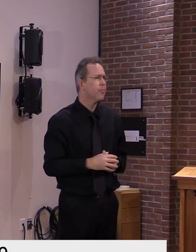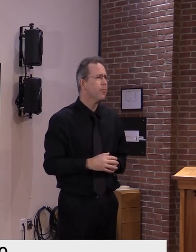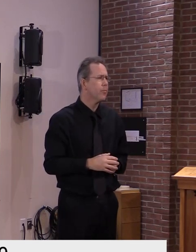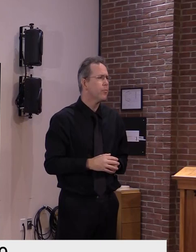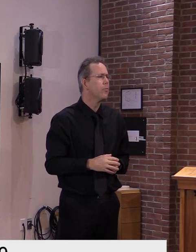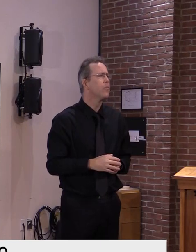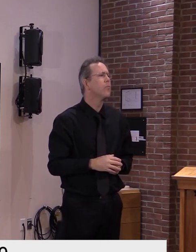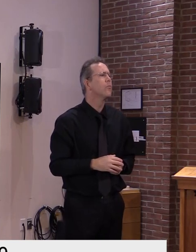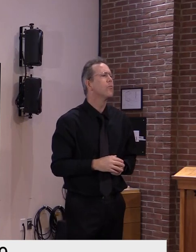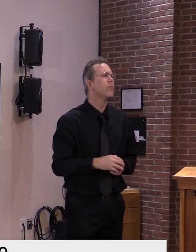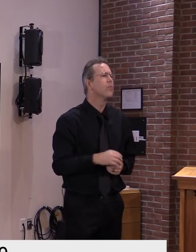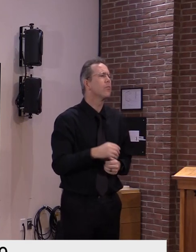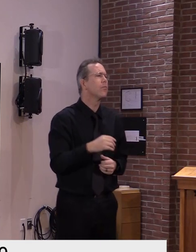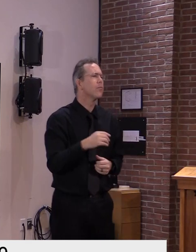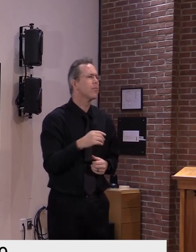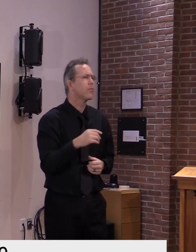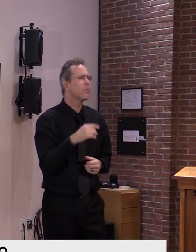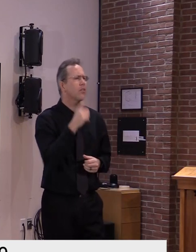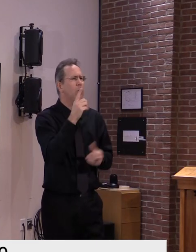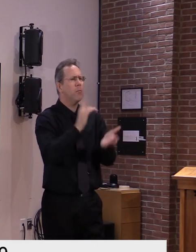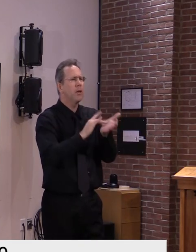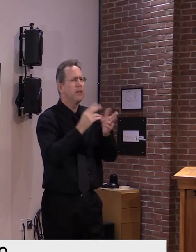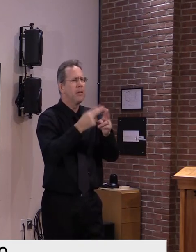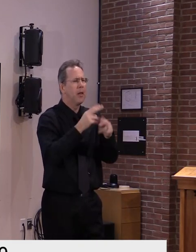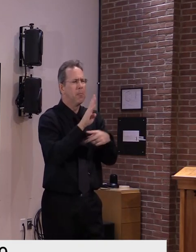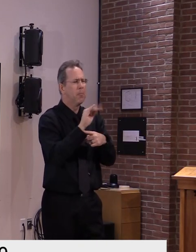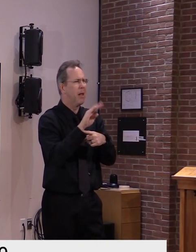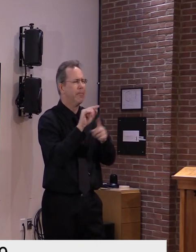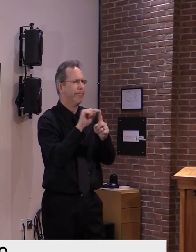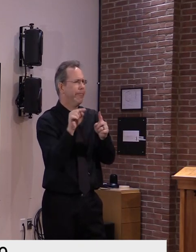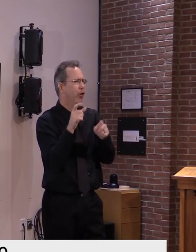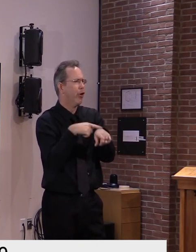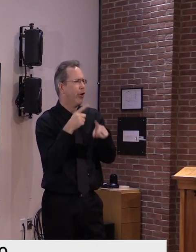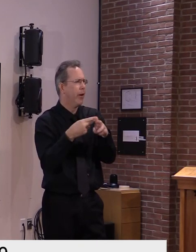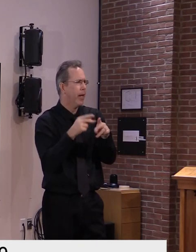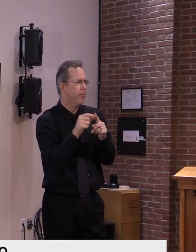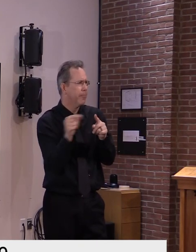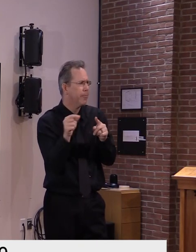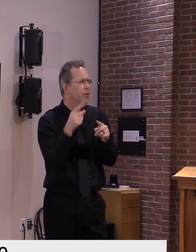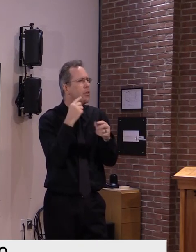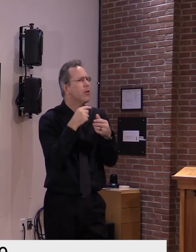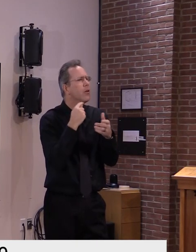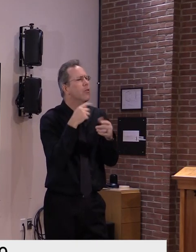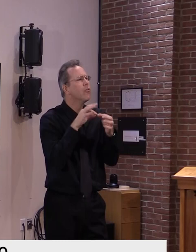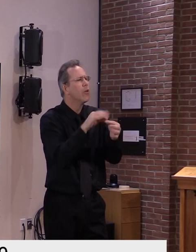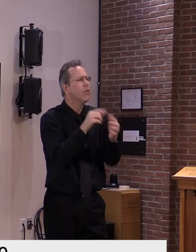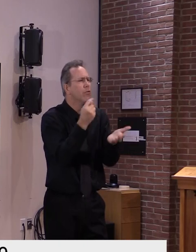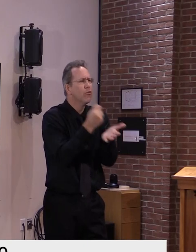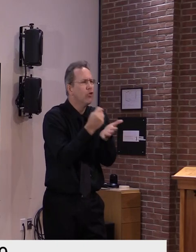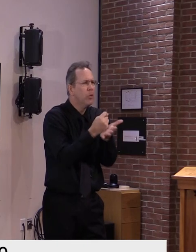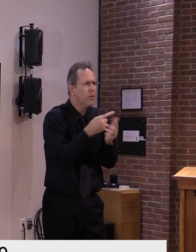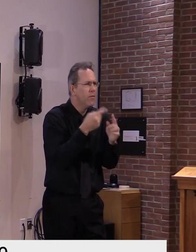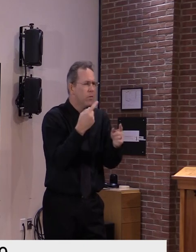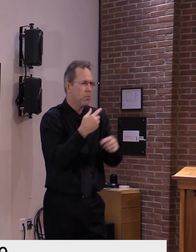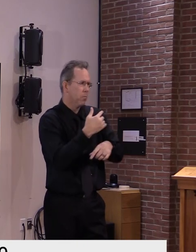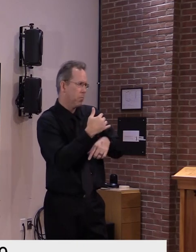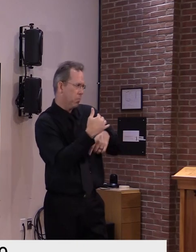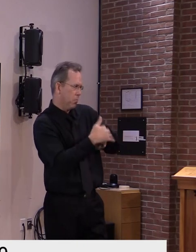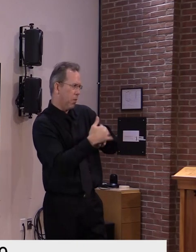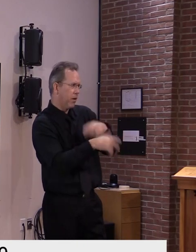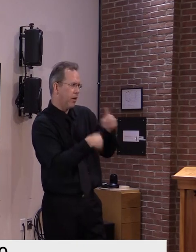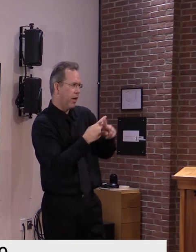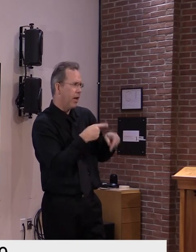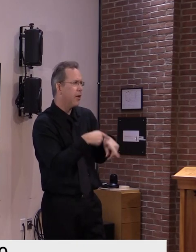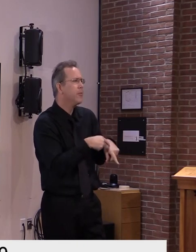once again. That is the monoclonal antibody. 2 weeks ago, I noted that this drug, which had just